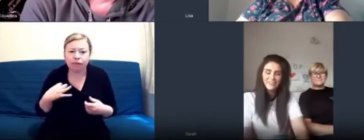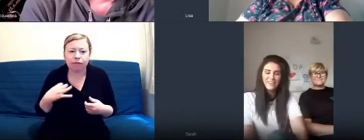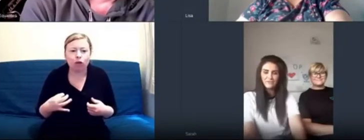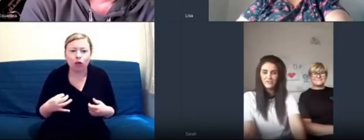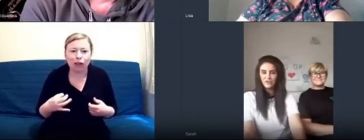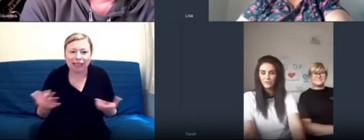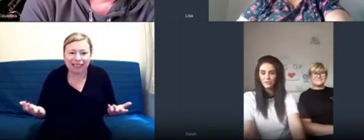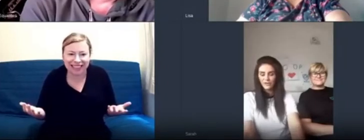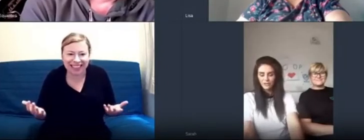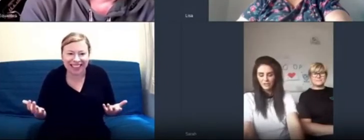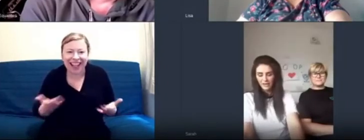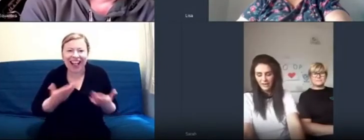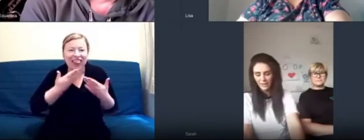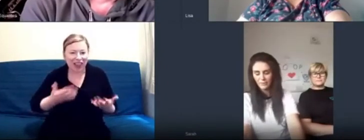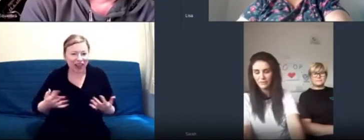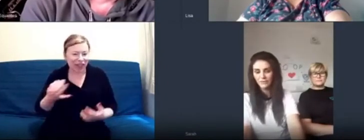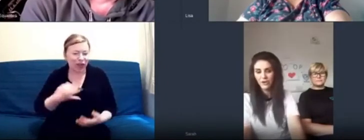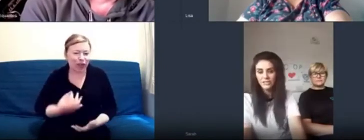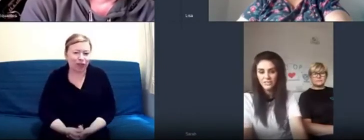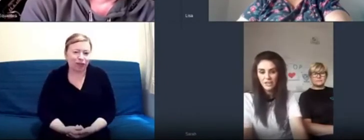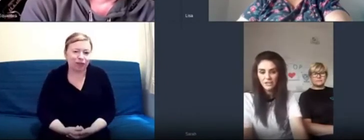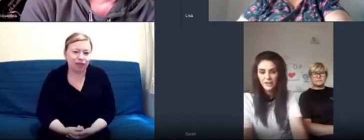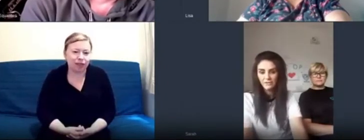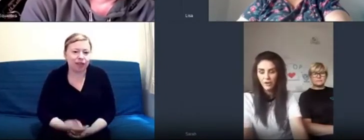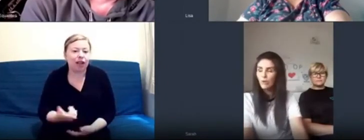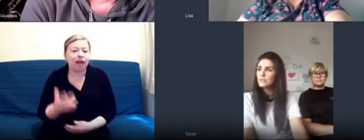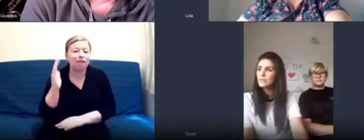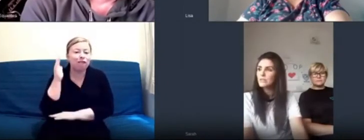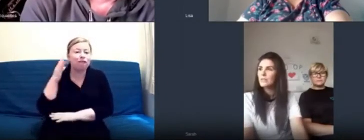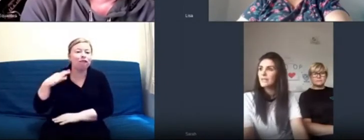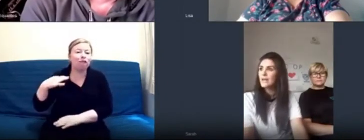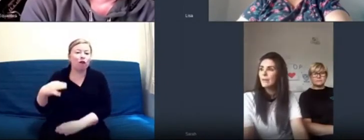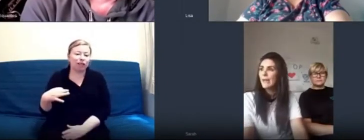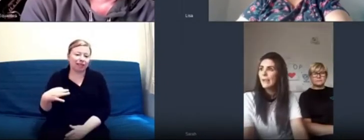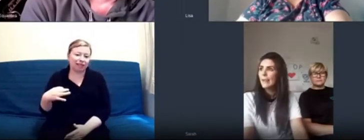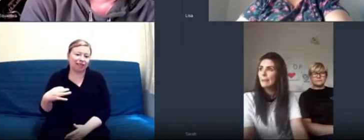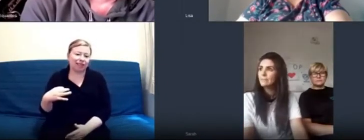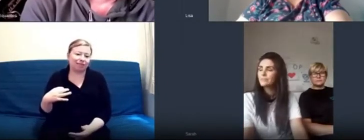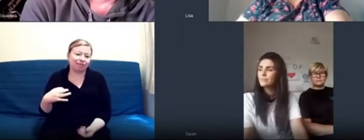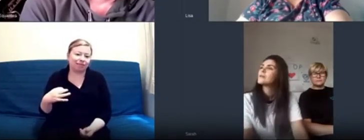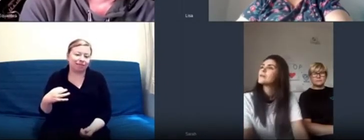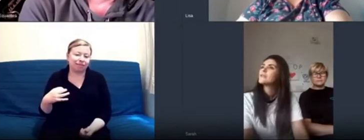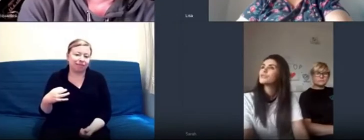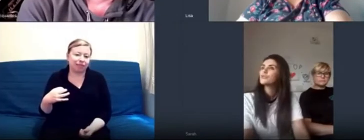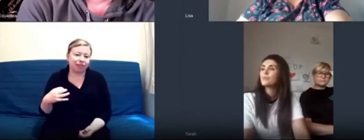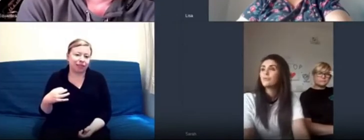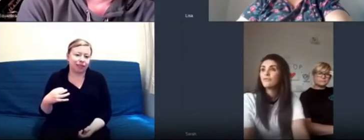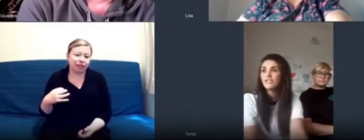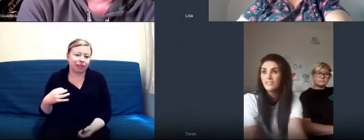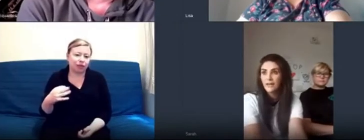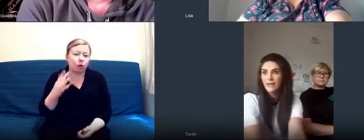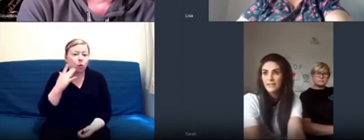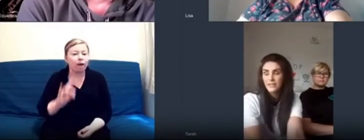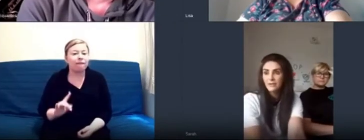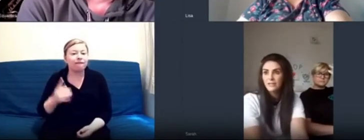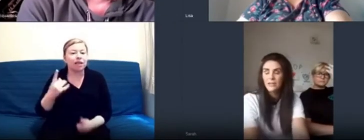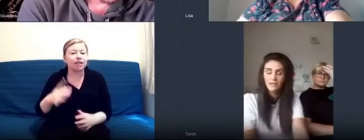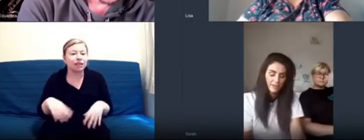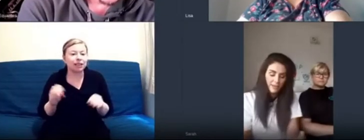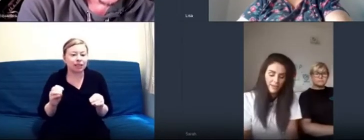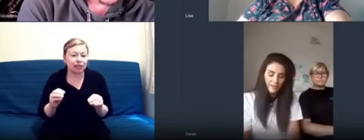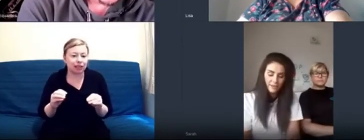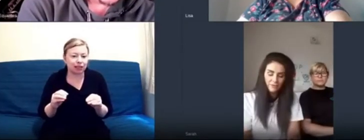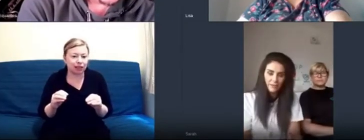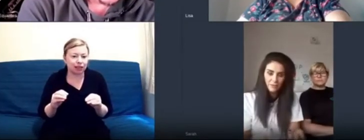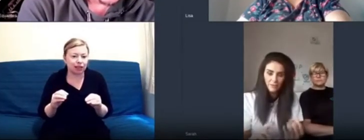Lovely. Thank you. Thank you for the question. Volunteers have always been a bit... So when we first started, I was